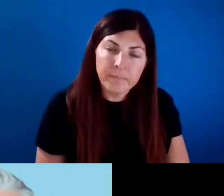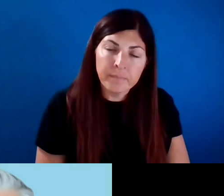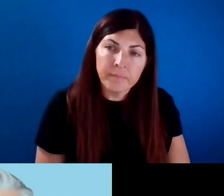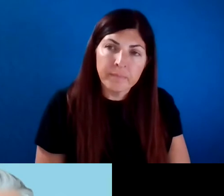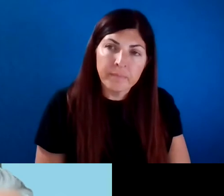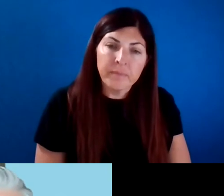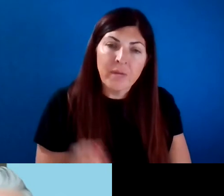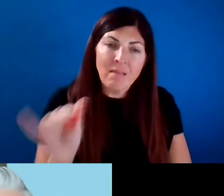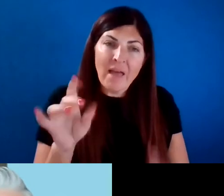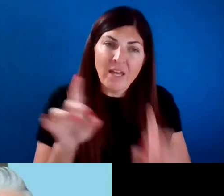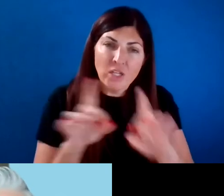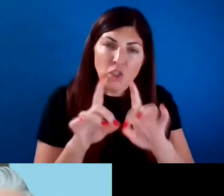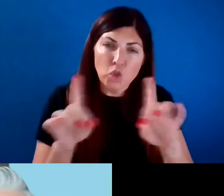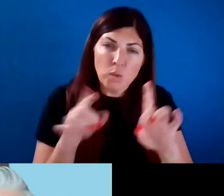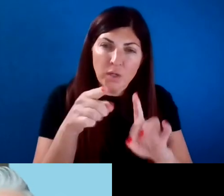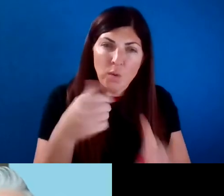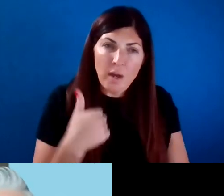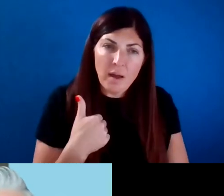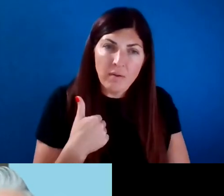degree you have,